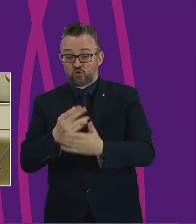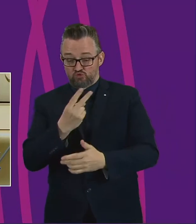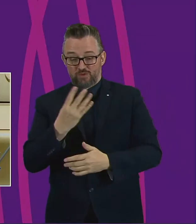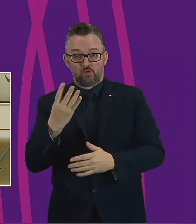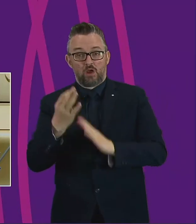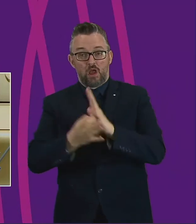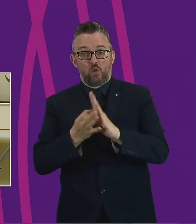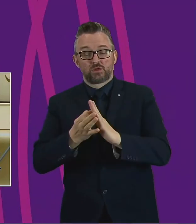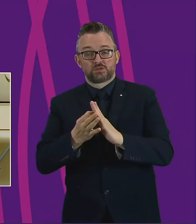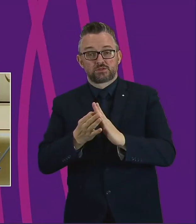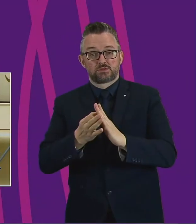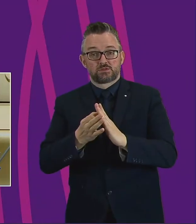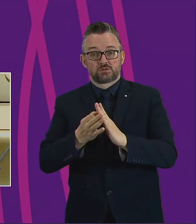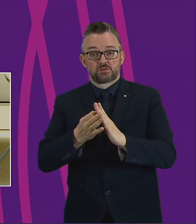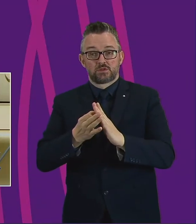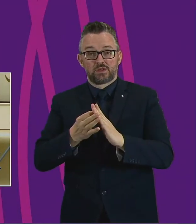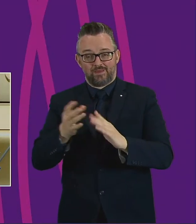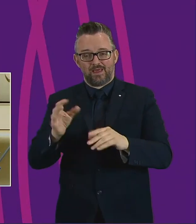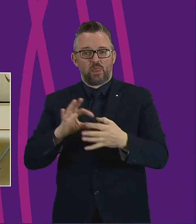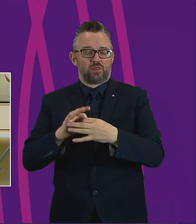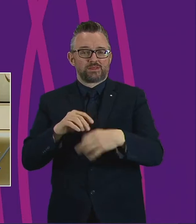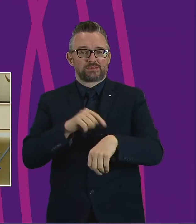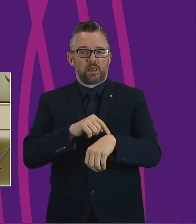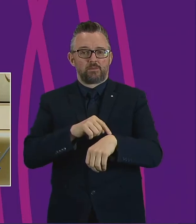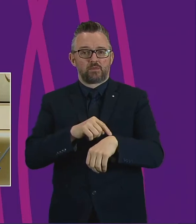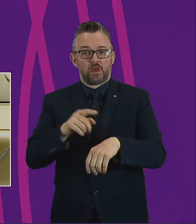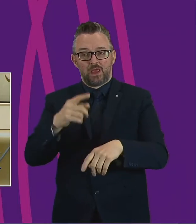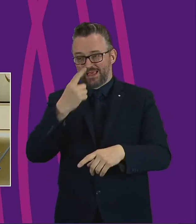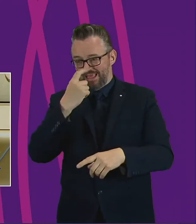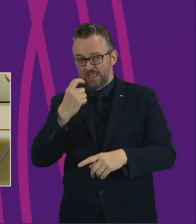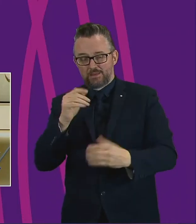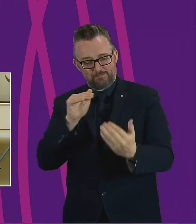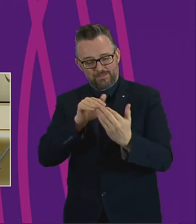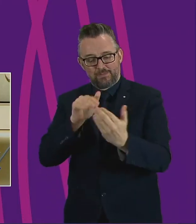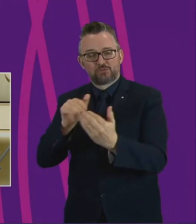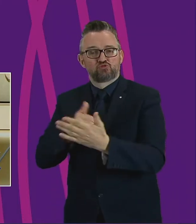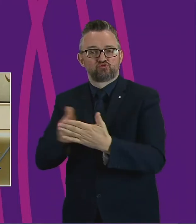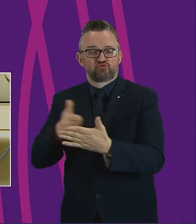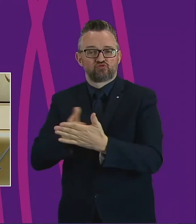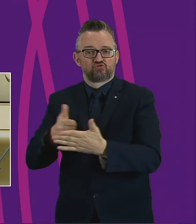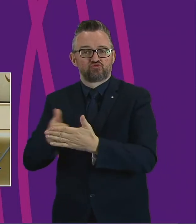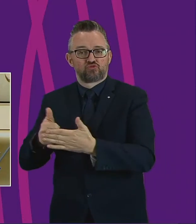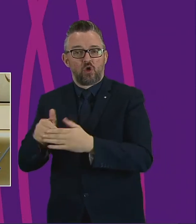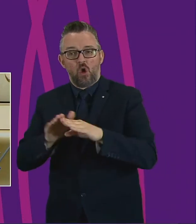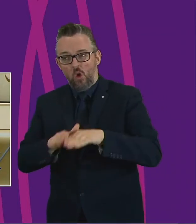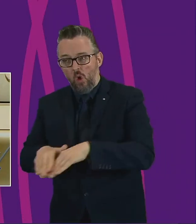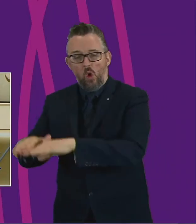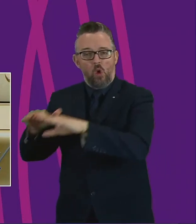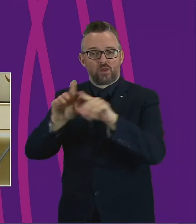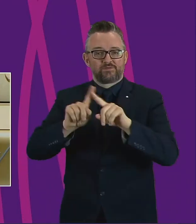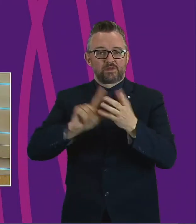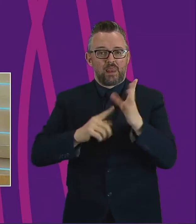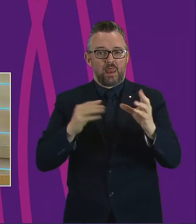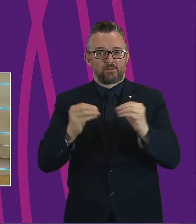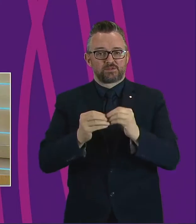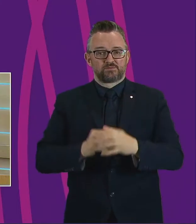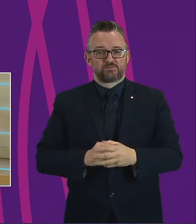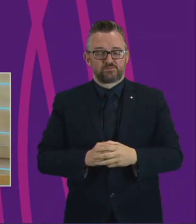24-hour target time is consistently met across all the lab sites that are operating.